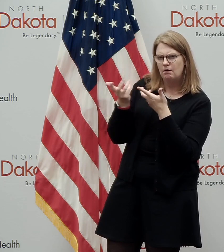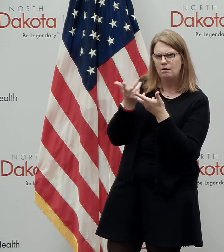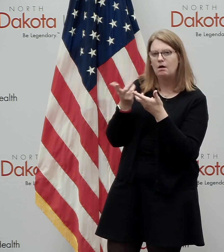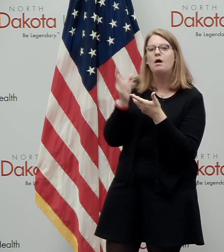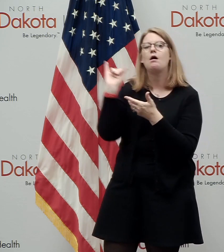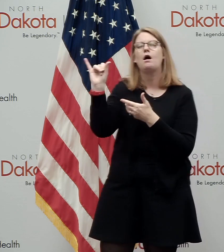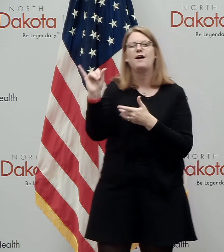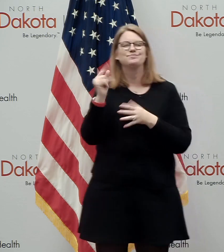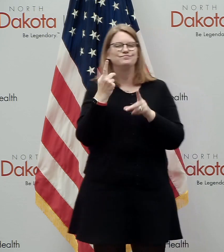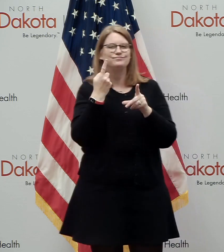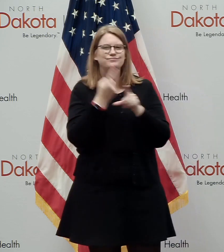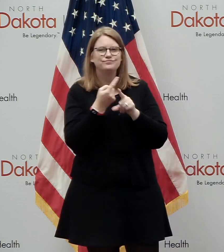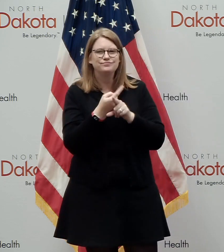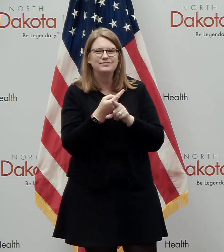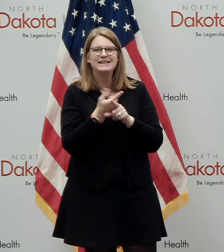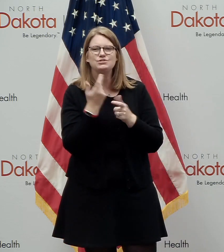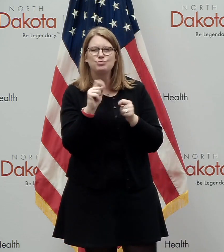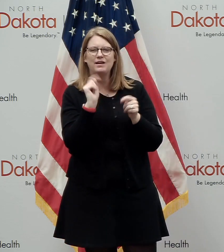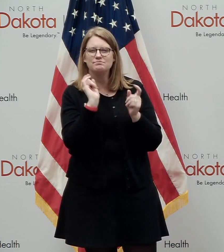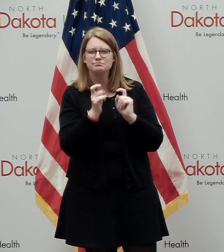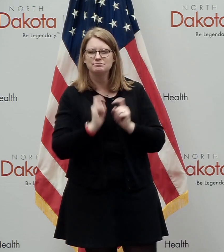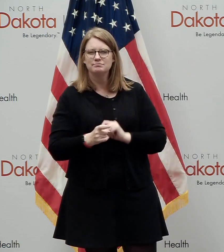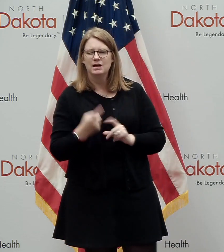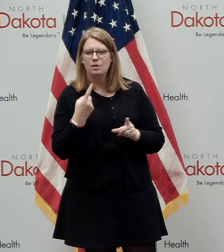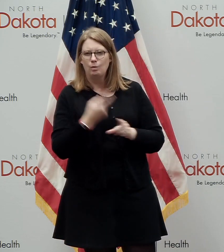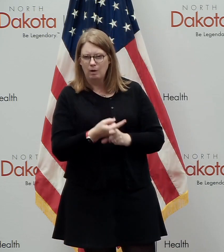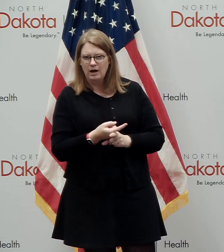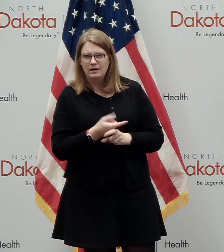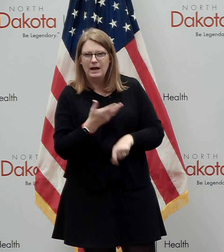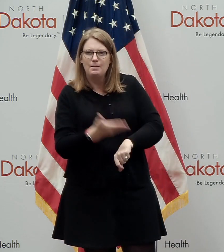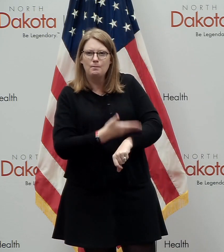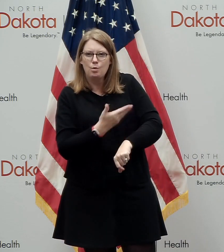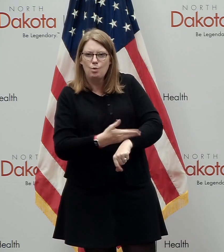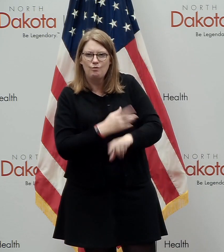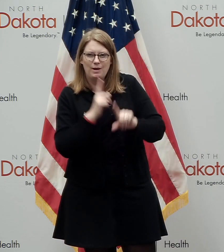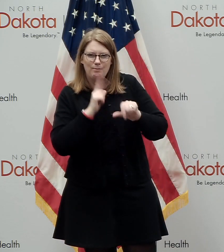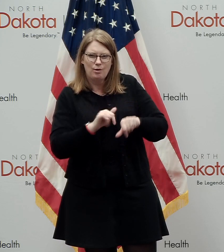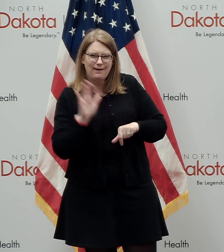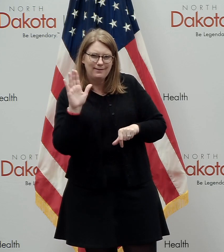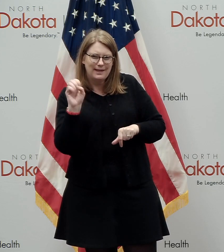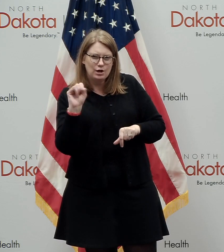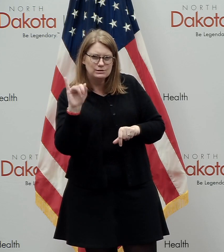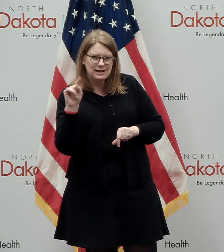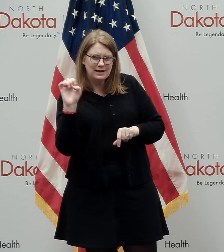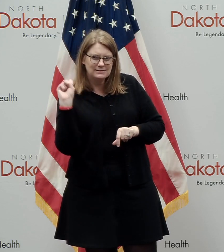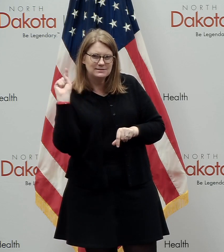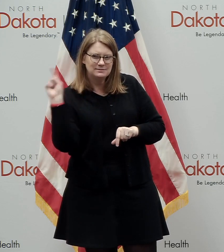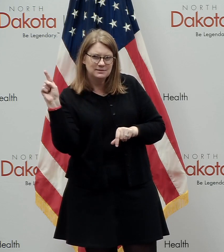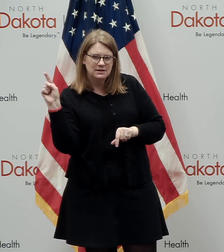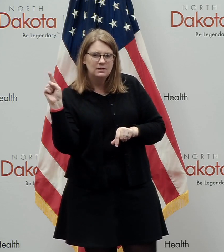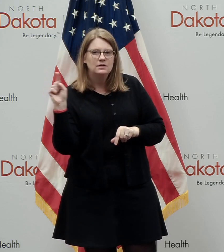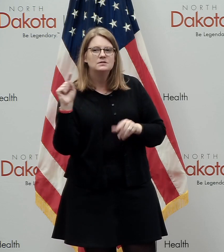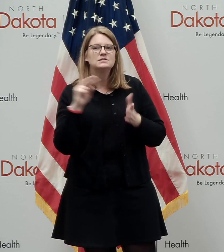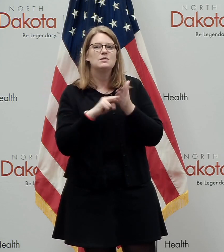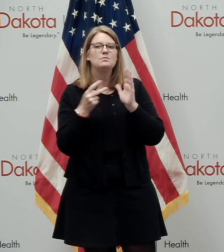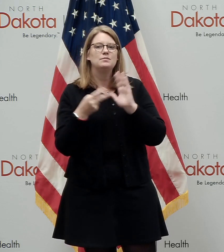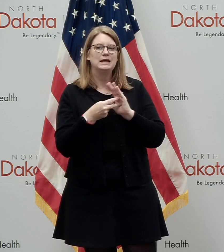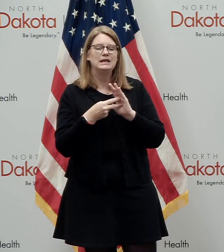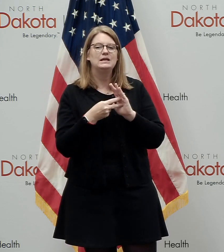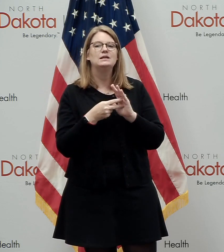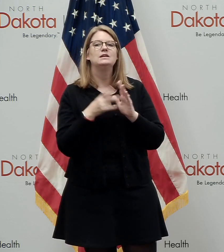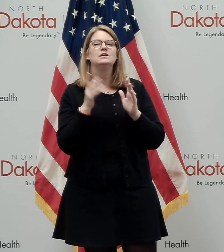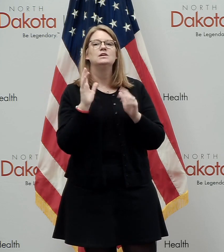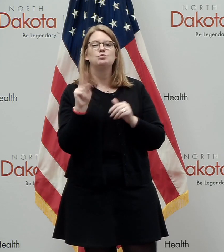to rectify and to improve the reporting on their sites, which will then change North Dakota's